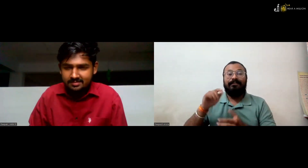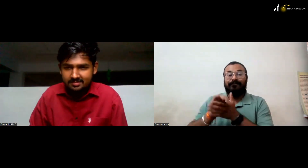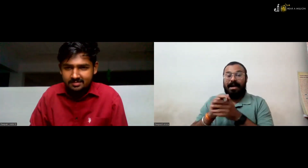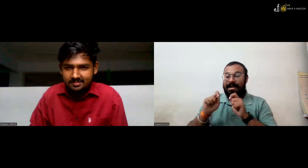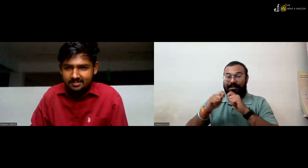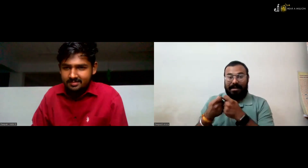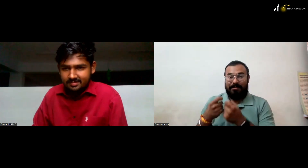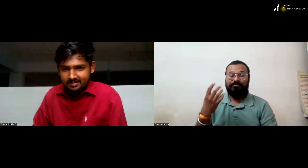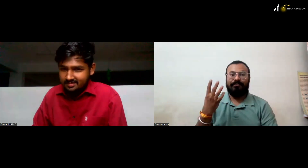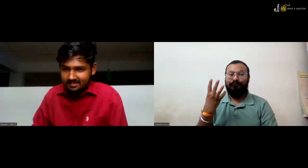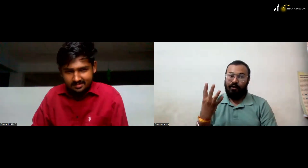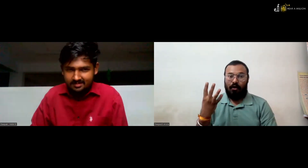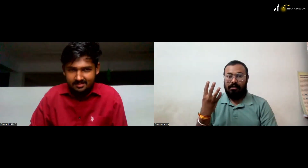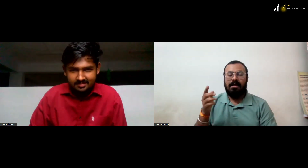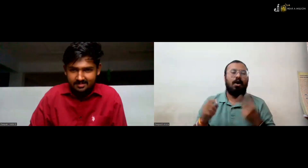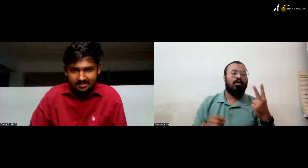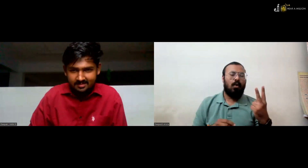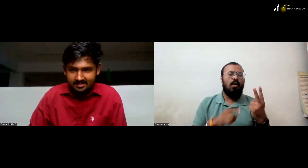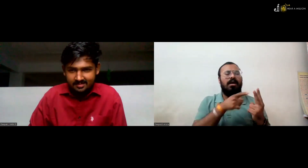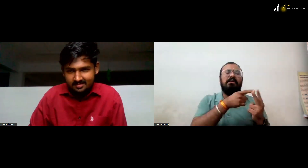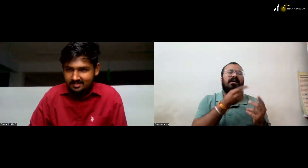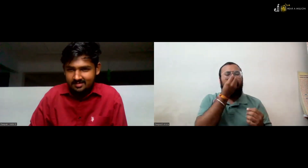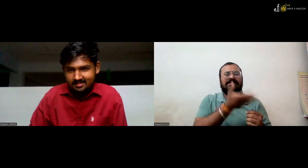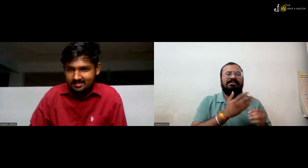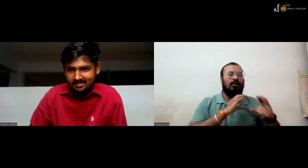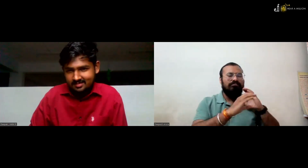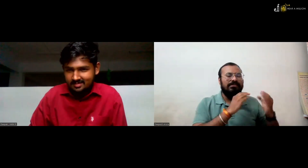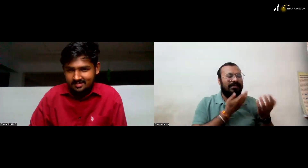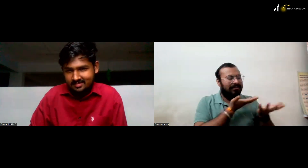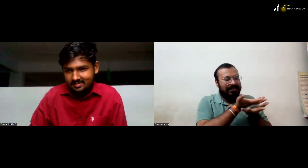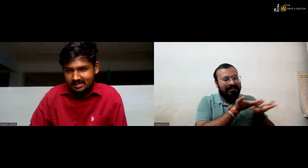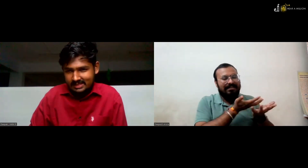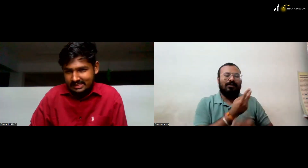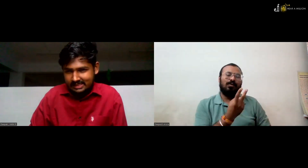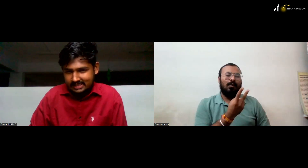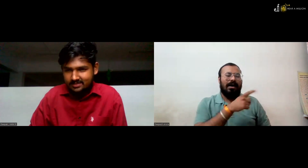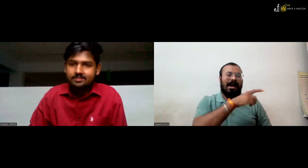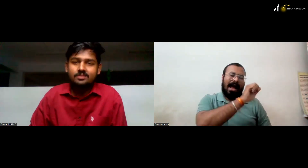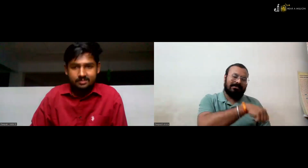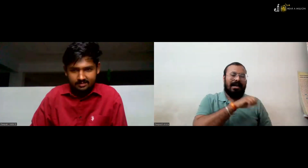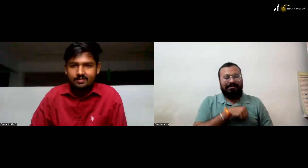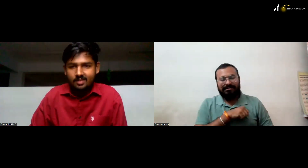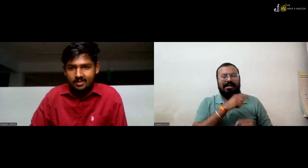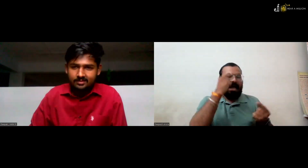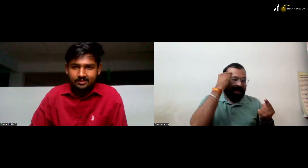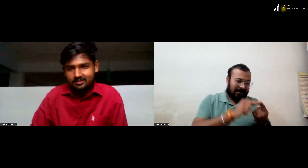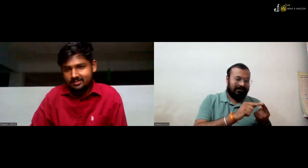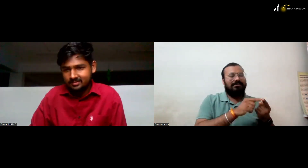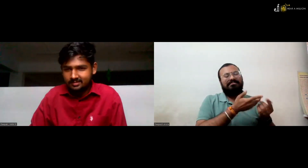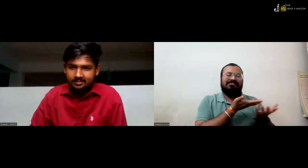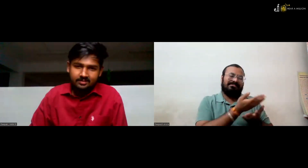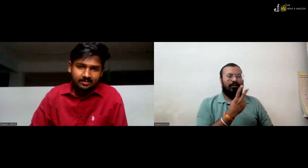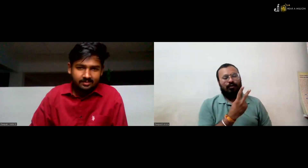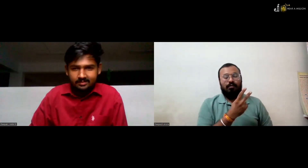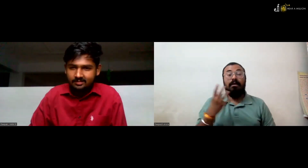So what will you do in those situations, or what you did? So see, when we are two people, it's quite